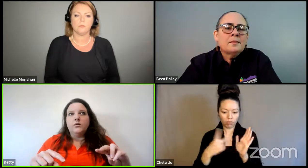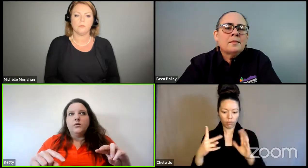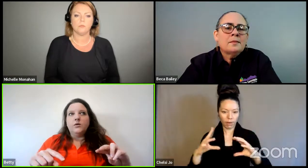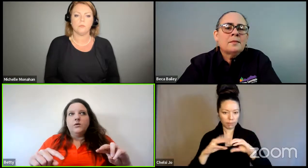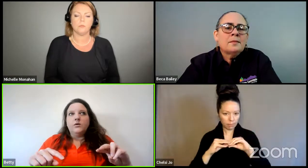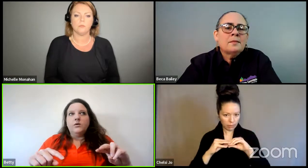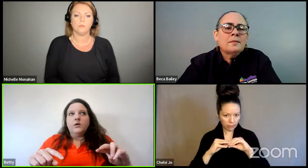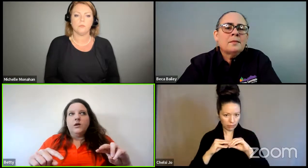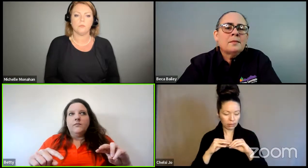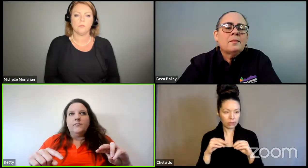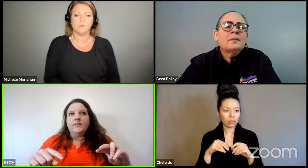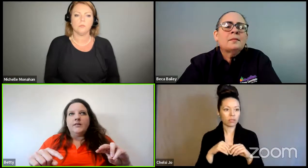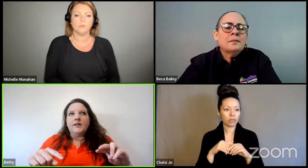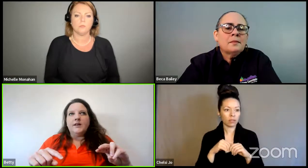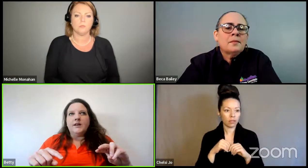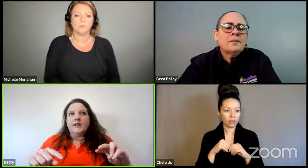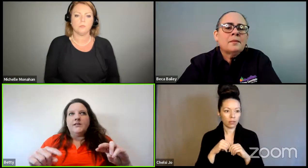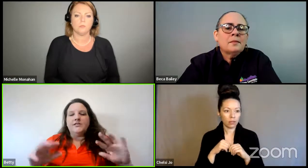So